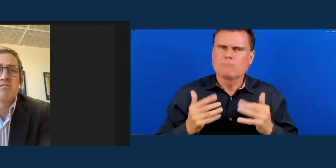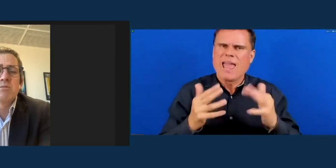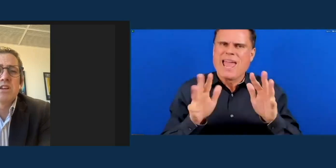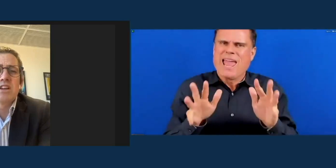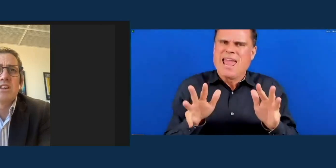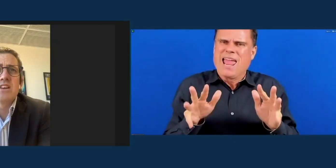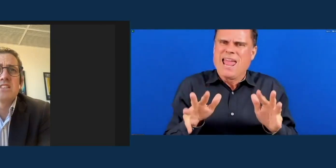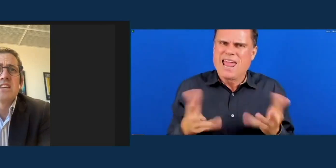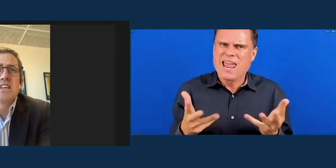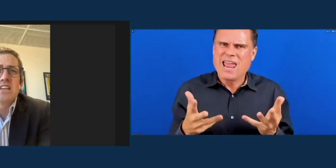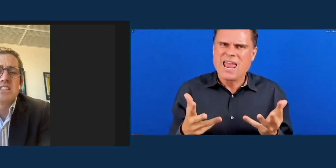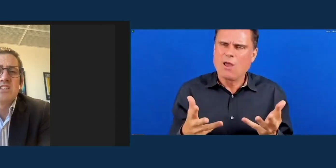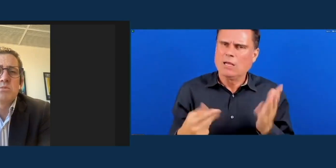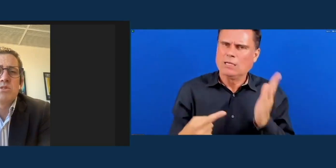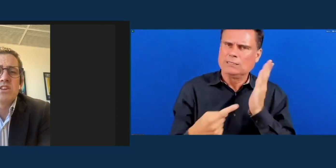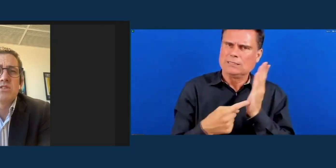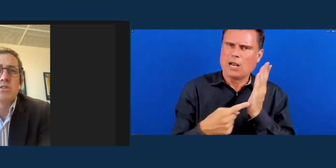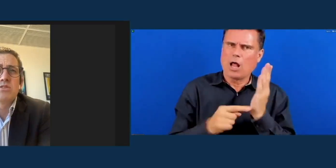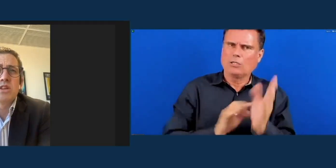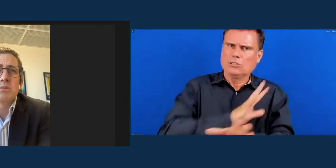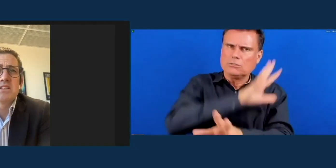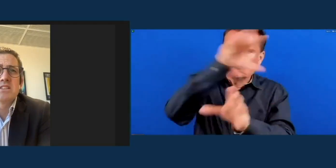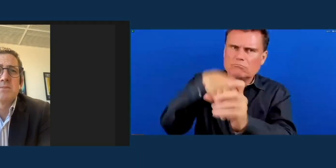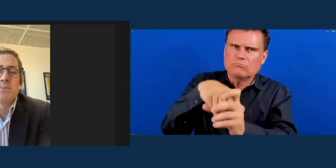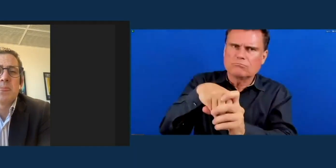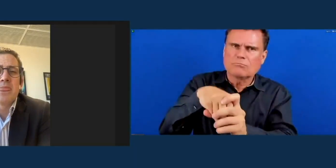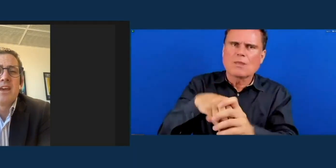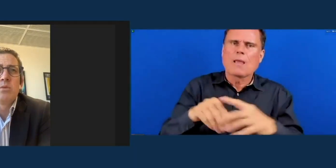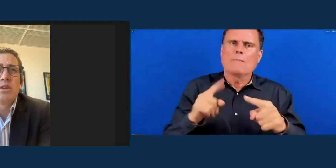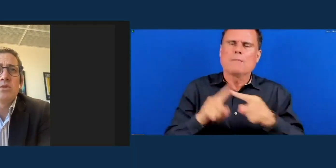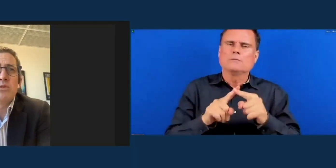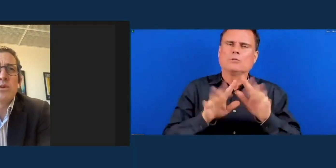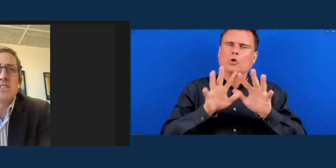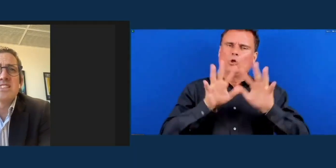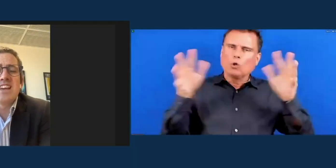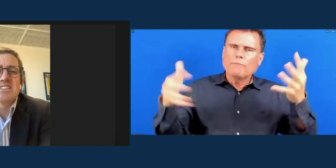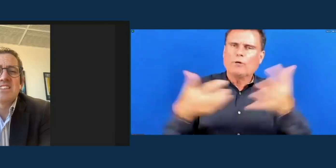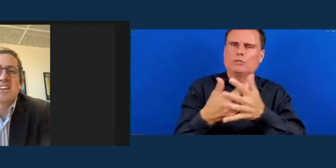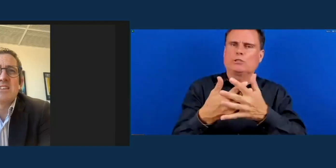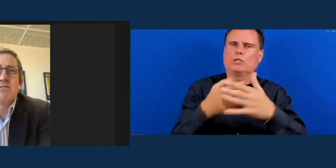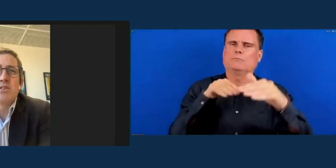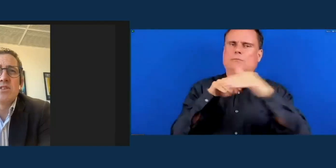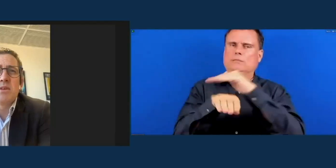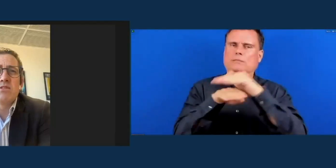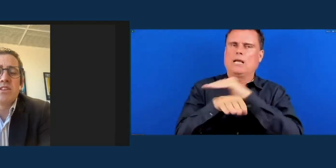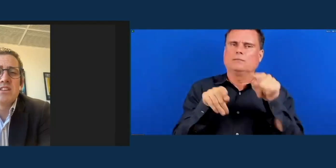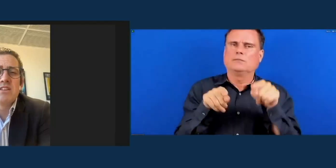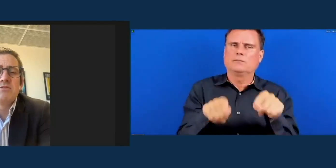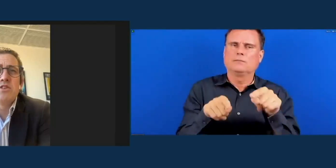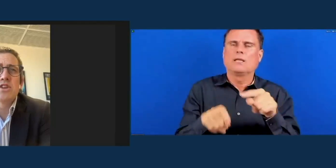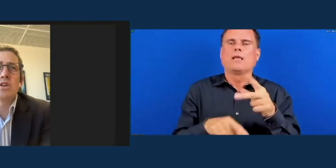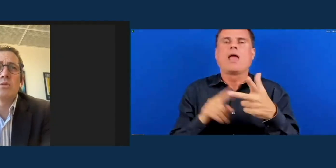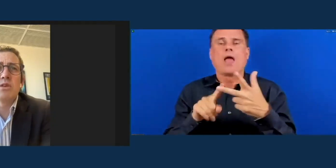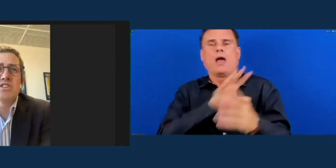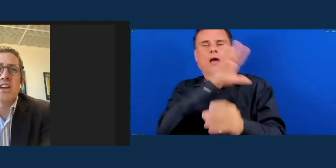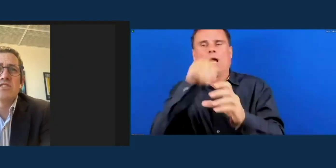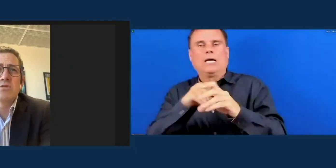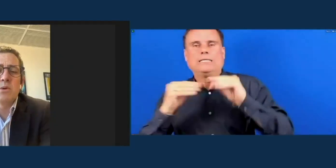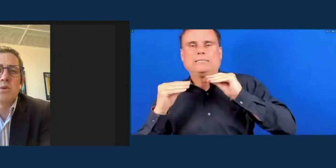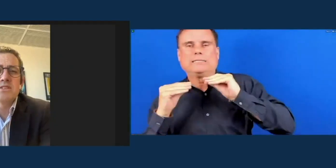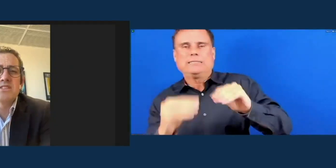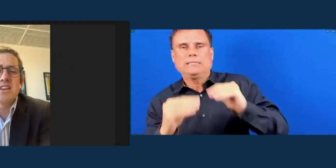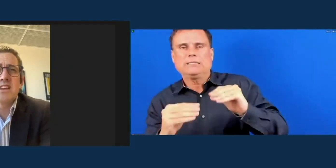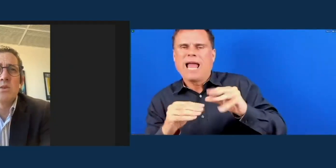into government guidelines and teacher professional development. We look forward to seeing ACR's influence being reflected in future global